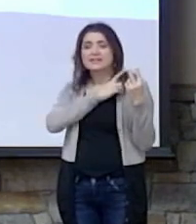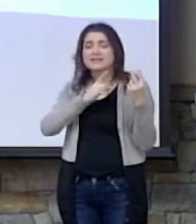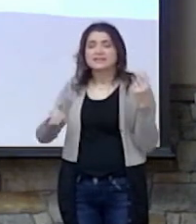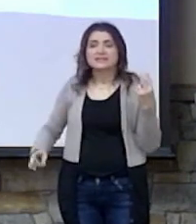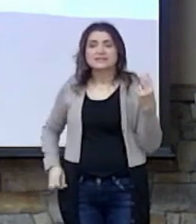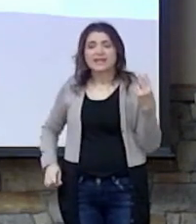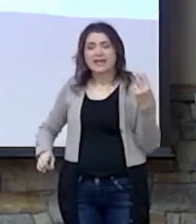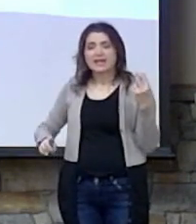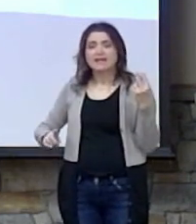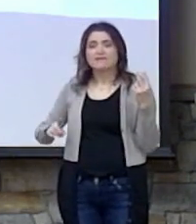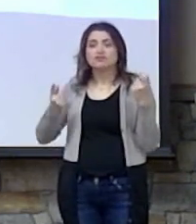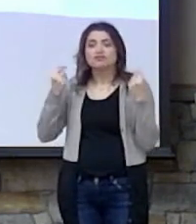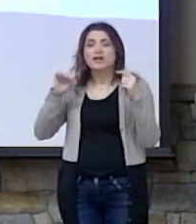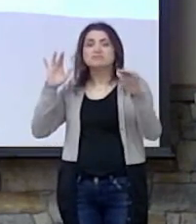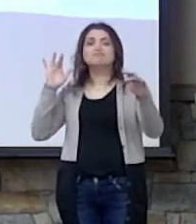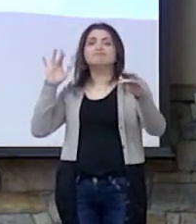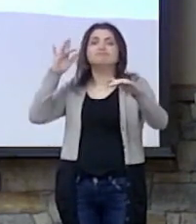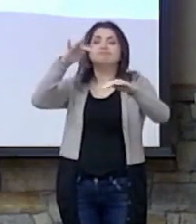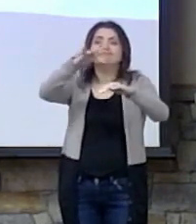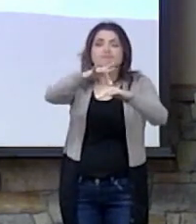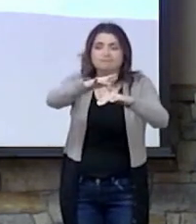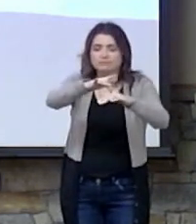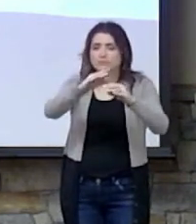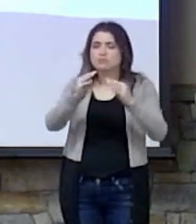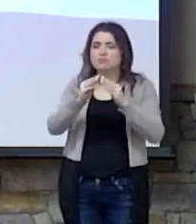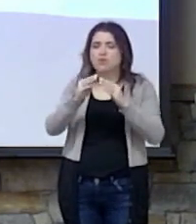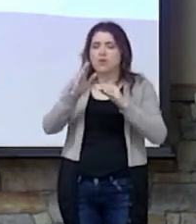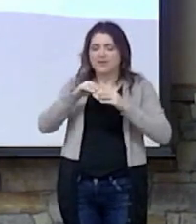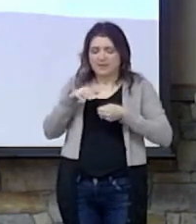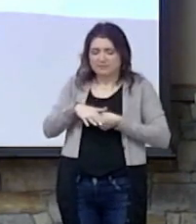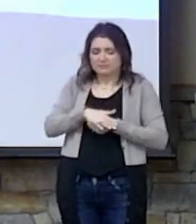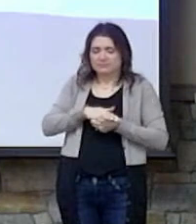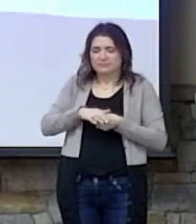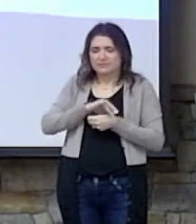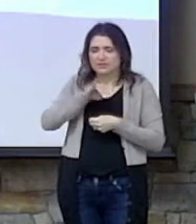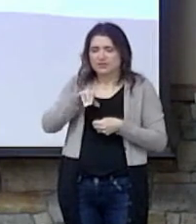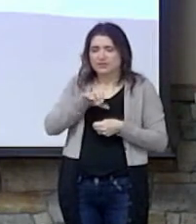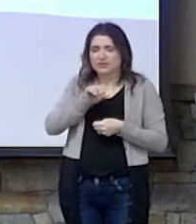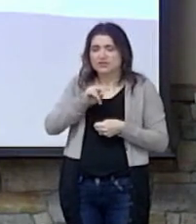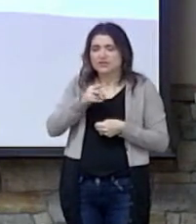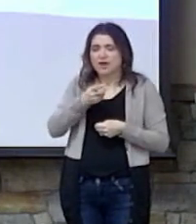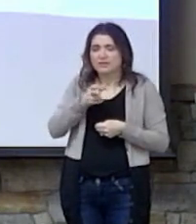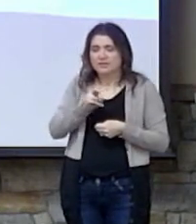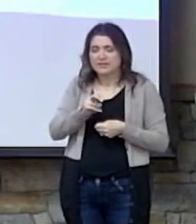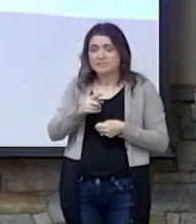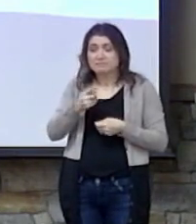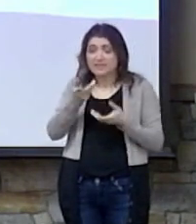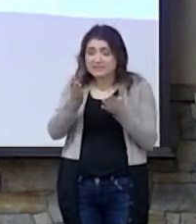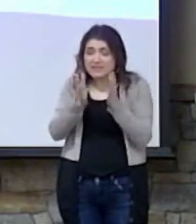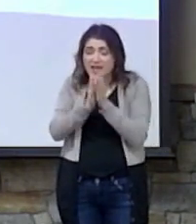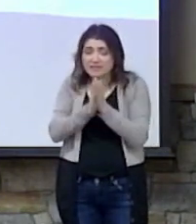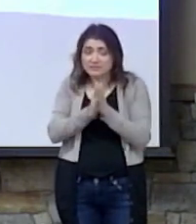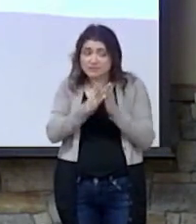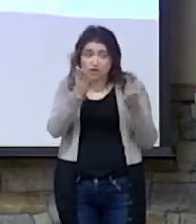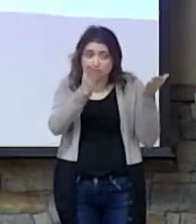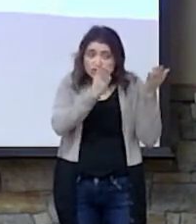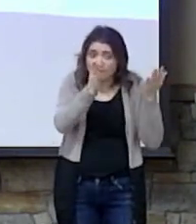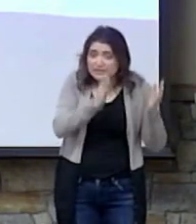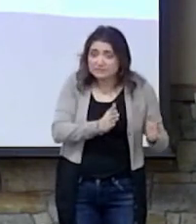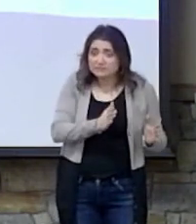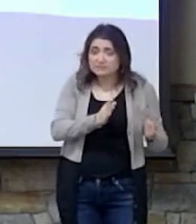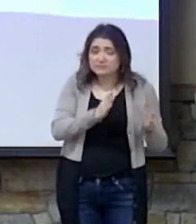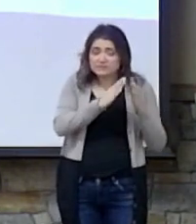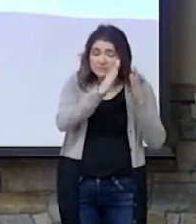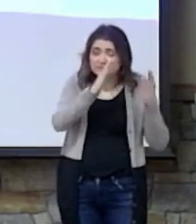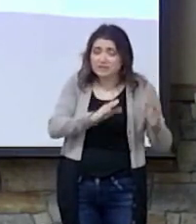to. Because notice what his question is. Is there a servant of the house of Saul? And of course Ziba comes and he